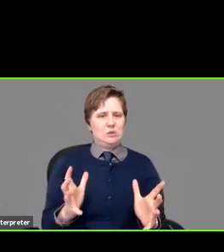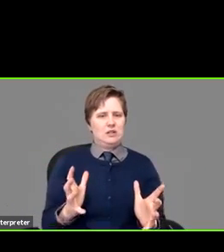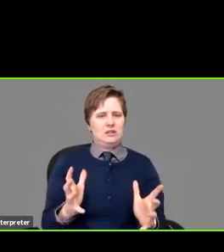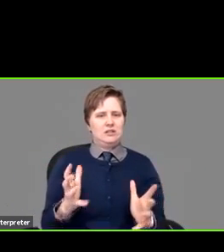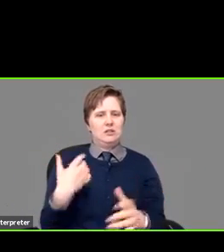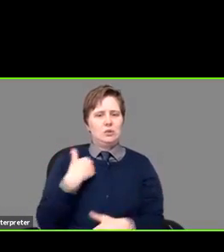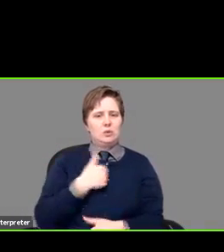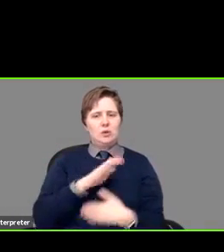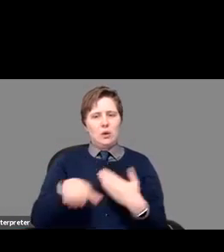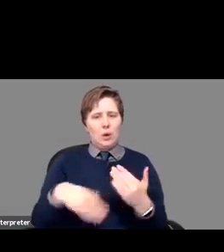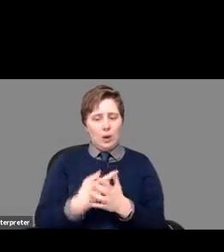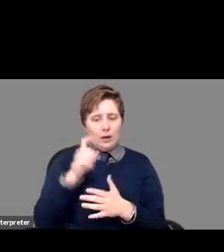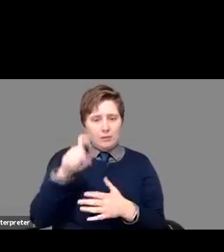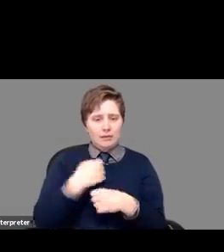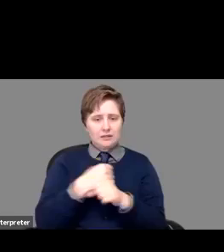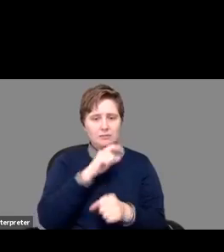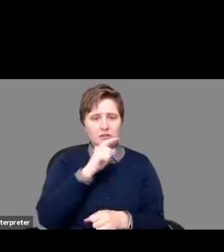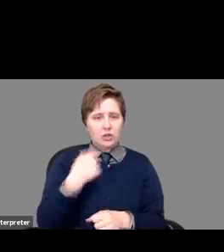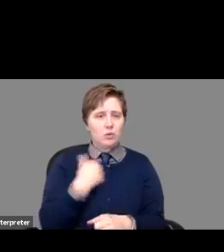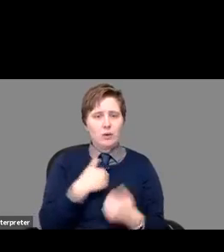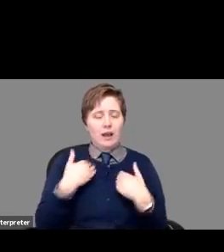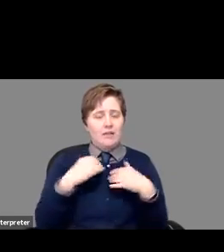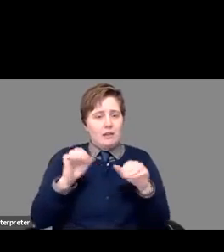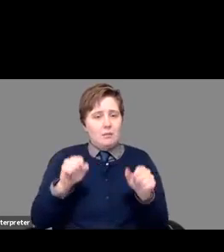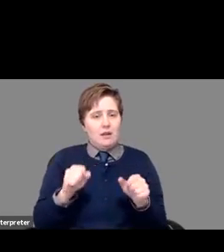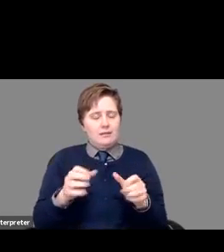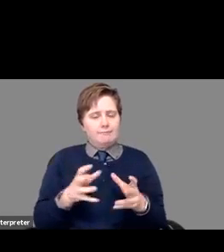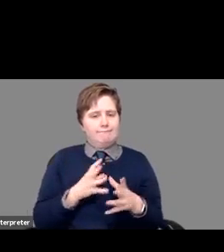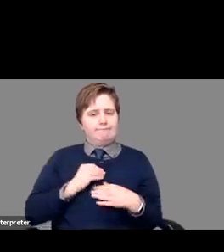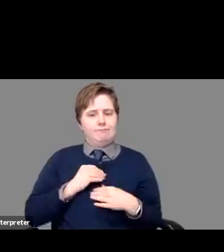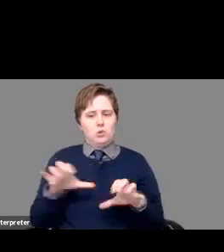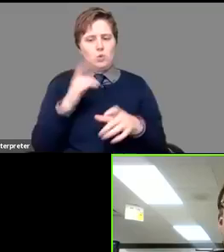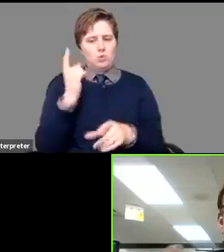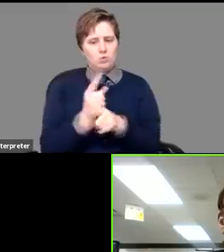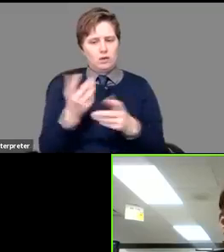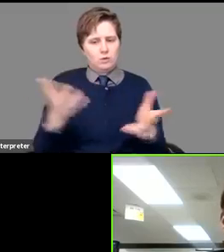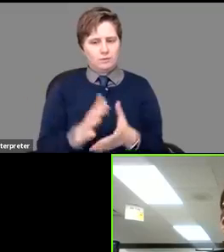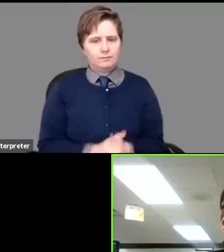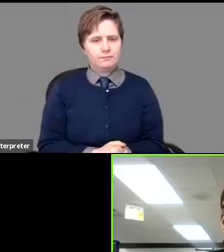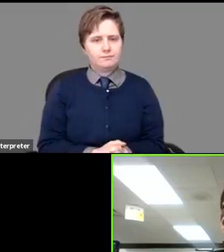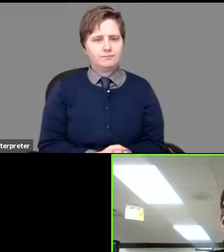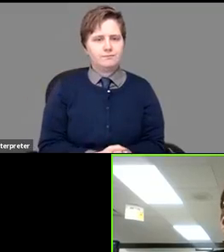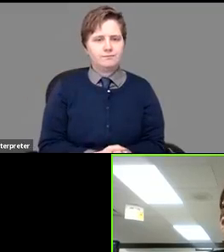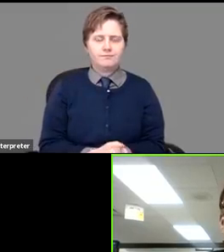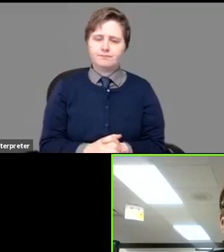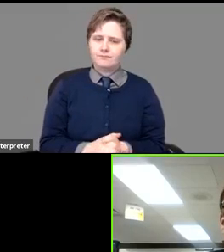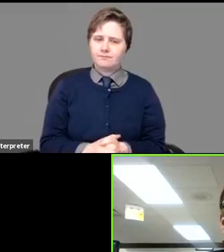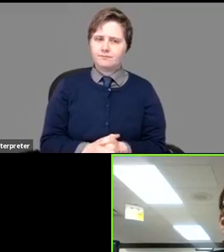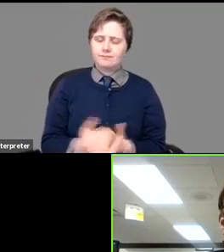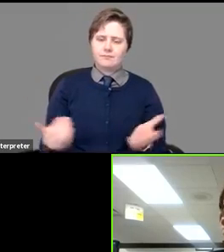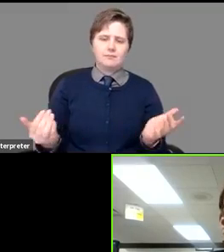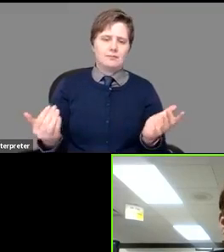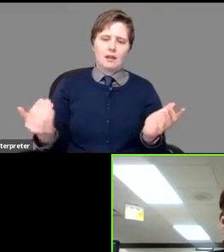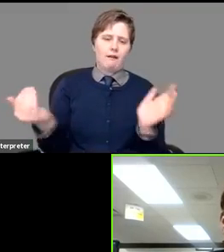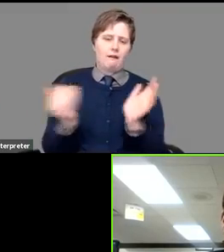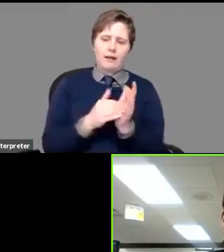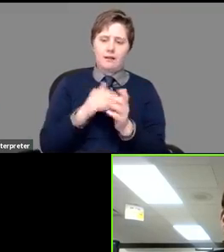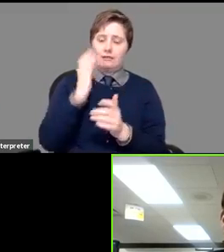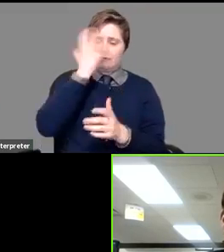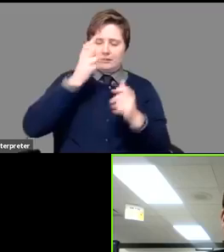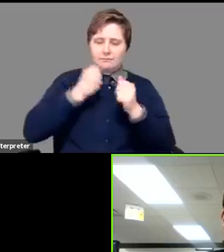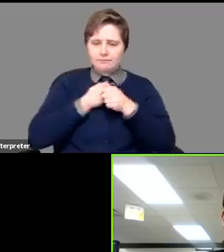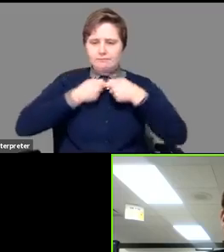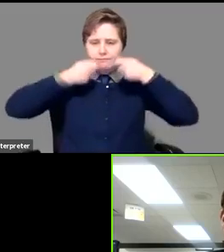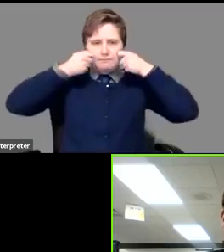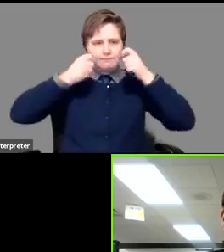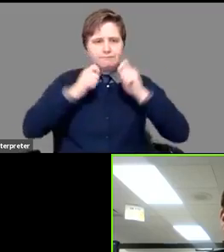to make sure that we have the ability to take it upon ourselves to do what's right. Again, the idea of a face covering, for